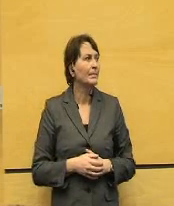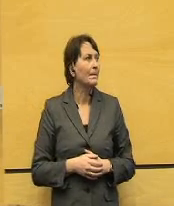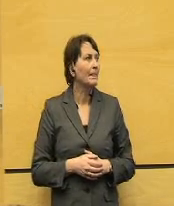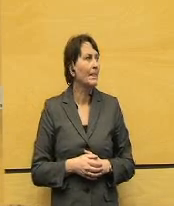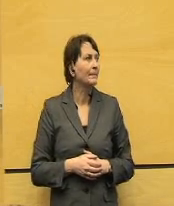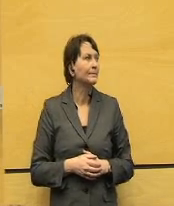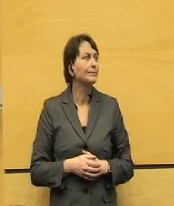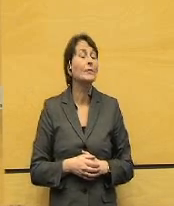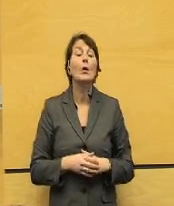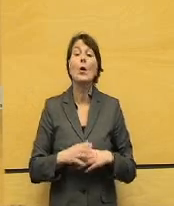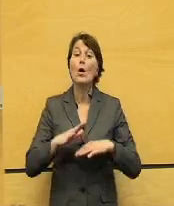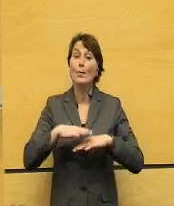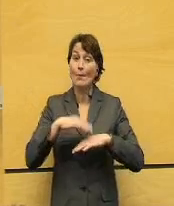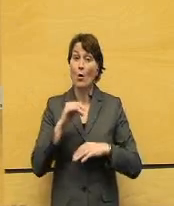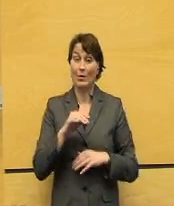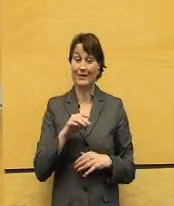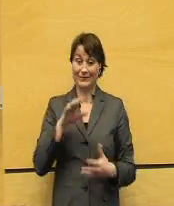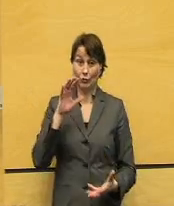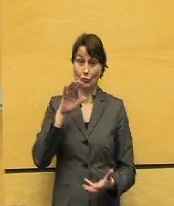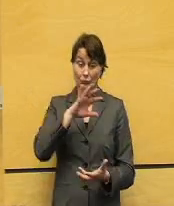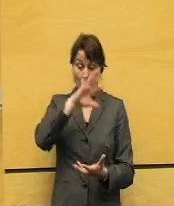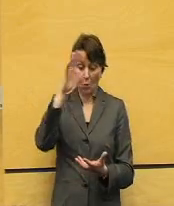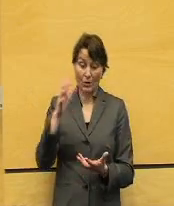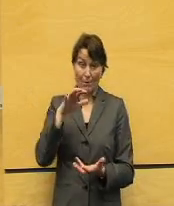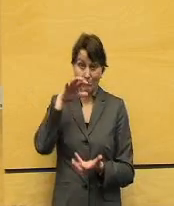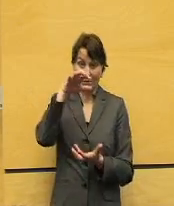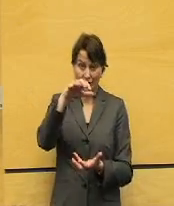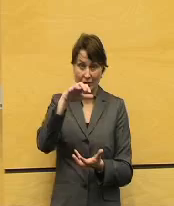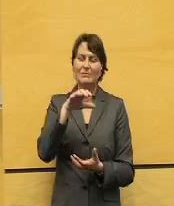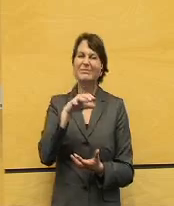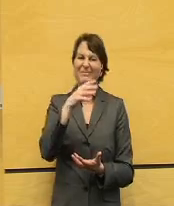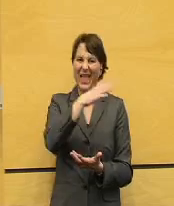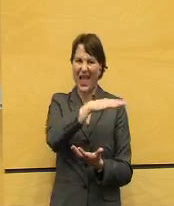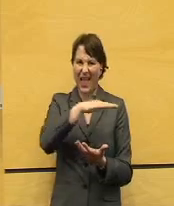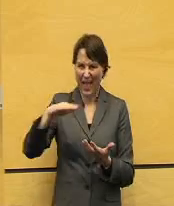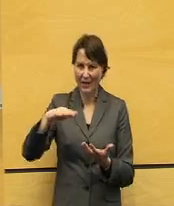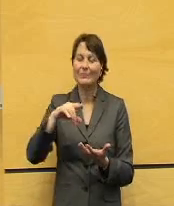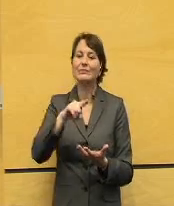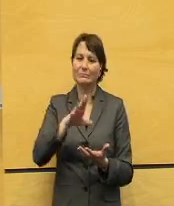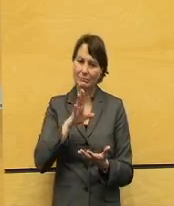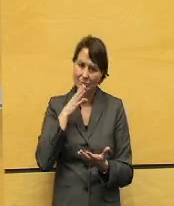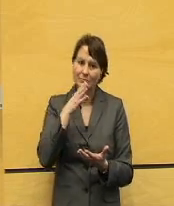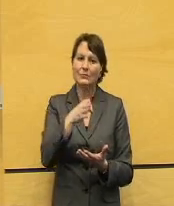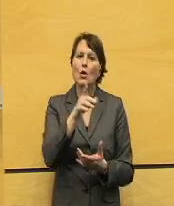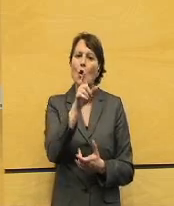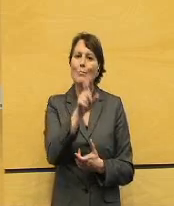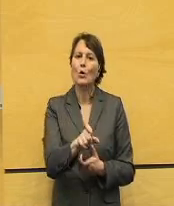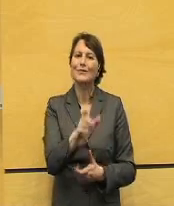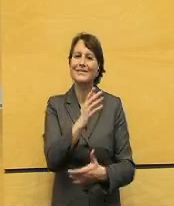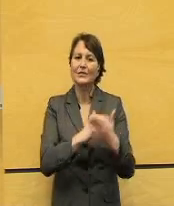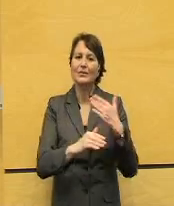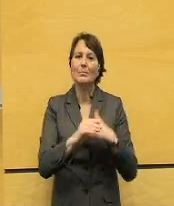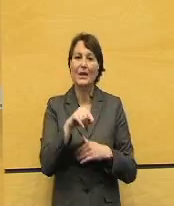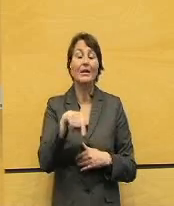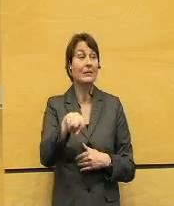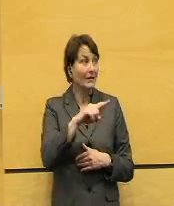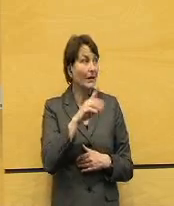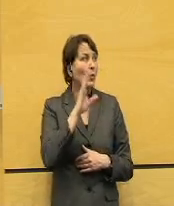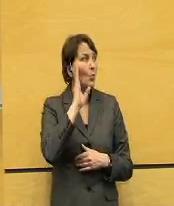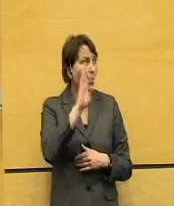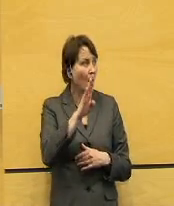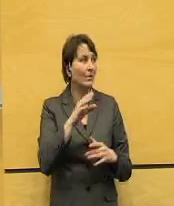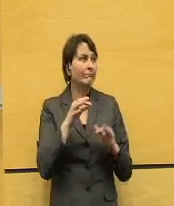with disability and the elderly, many of whom are likely to become persons with